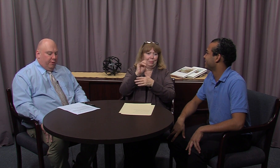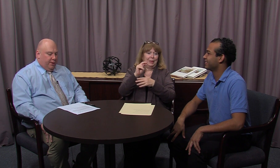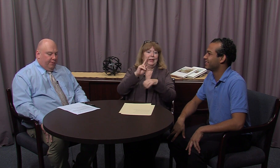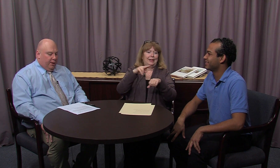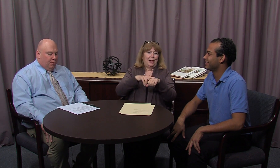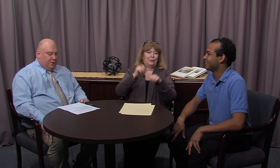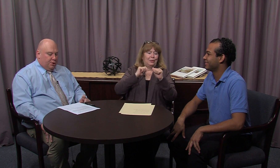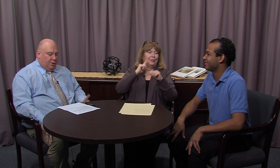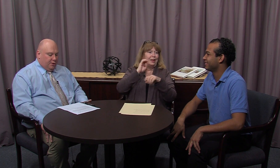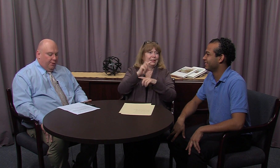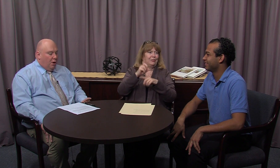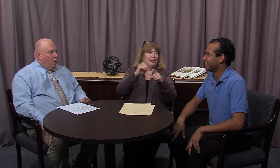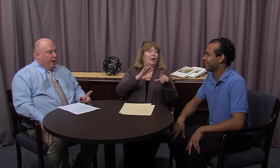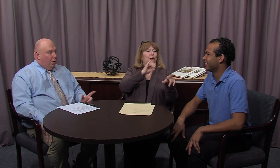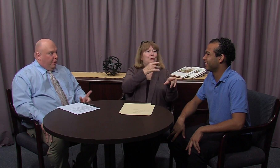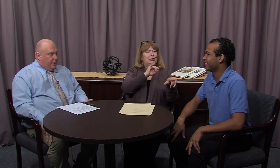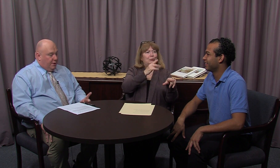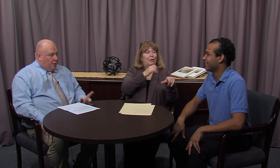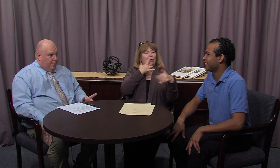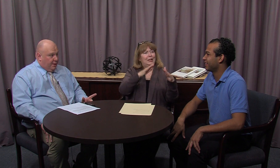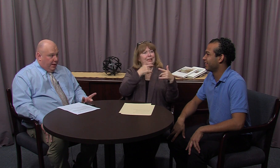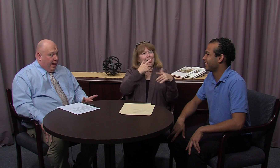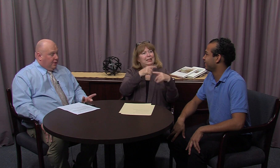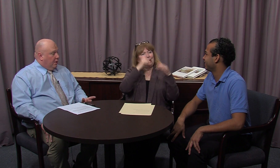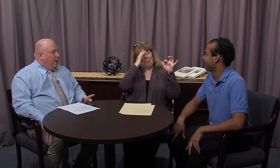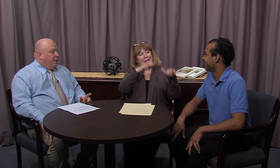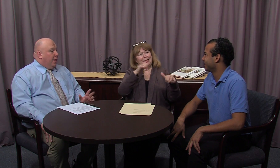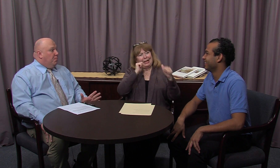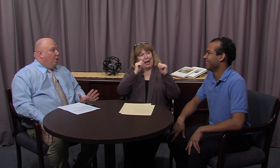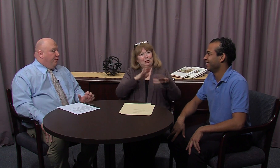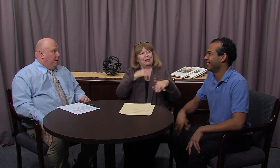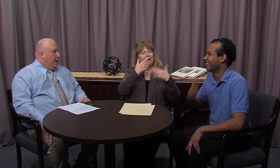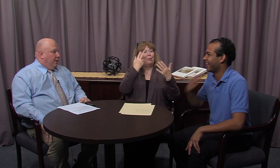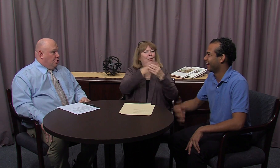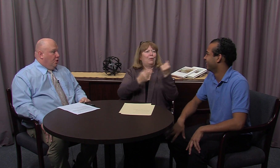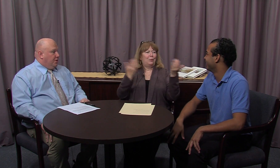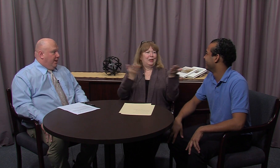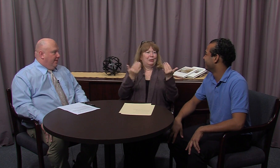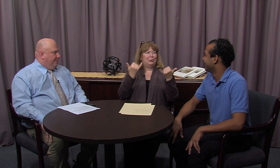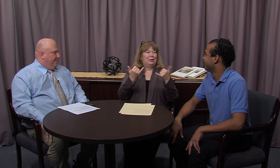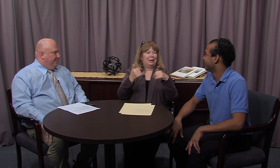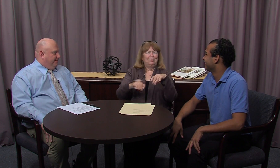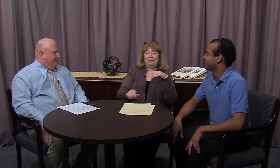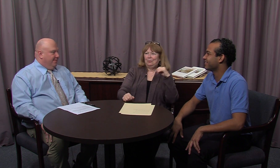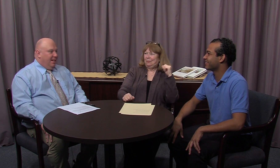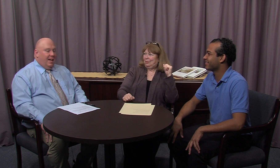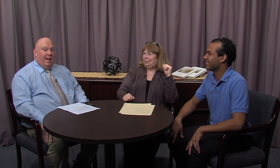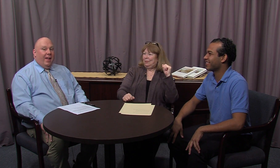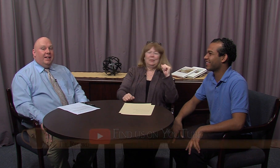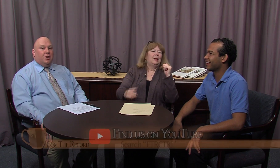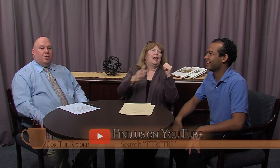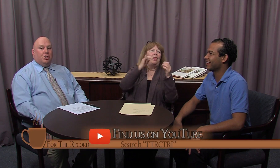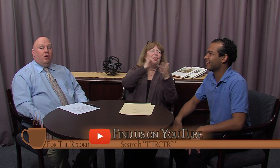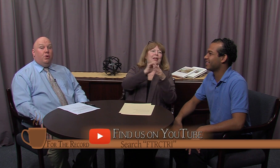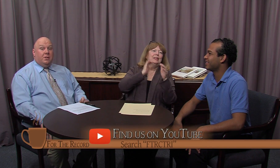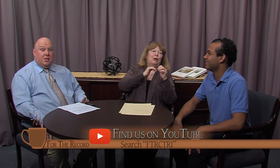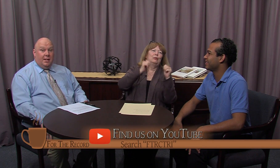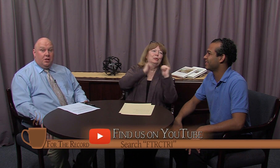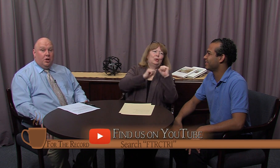Deaf, and Chris Joseph, who I can already tell is an amazing actor. Thank you both for being on the show today. And that is our show. You can see the show